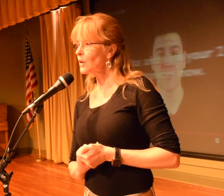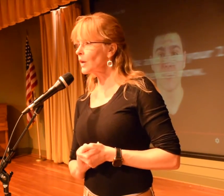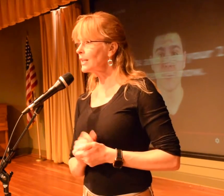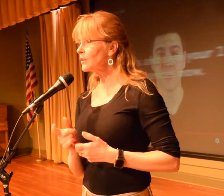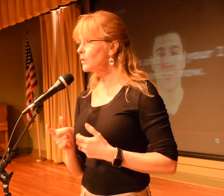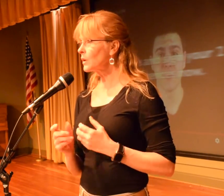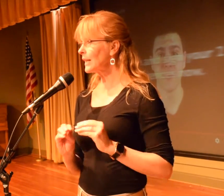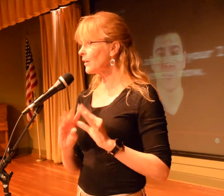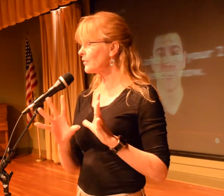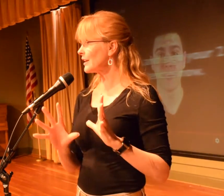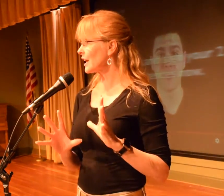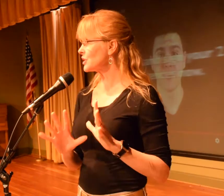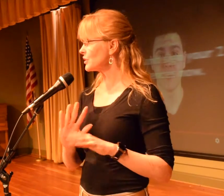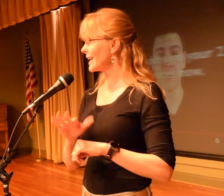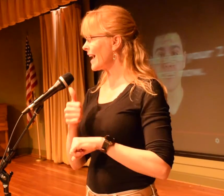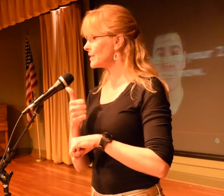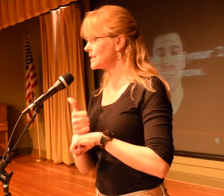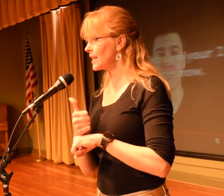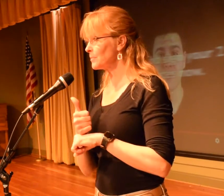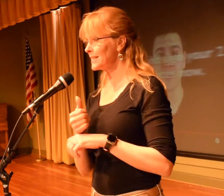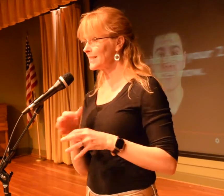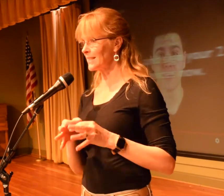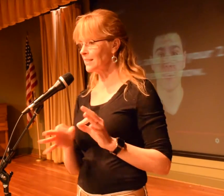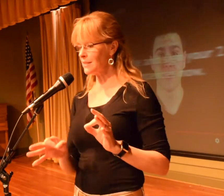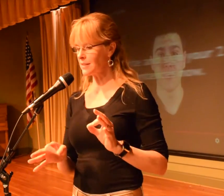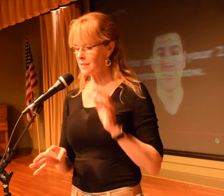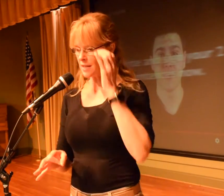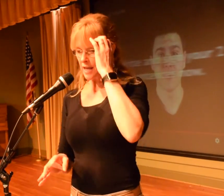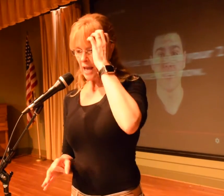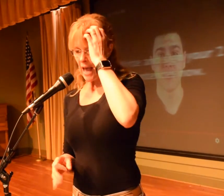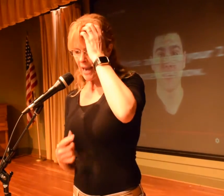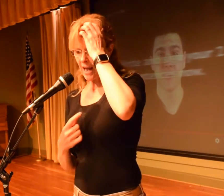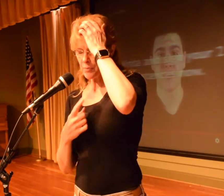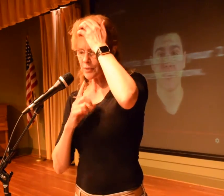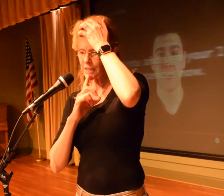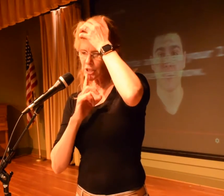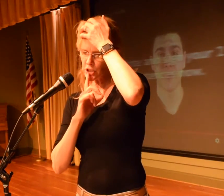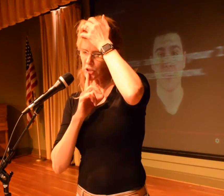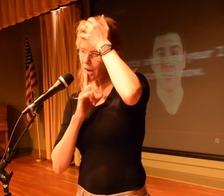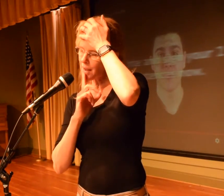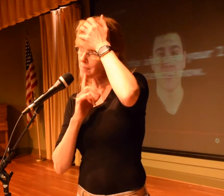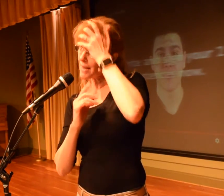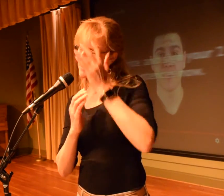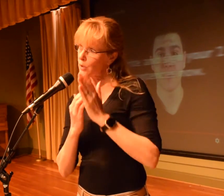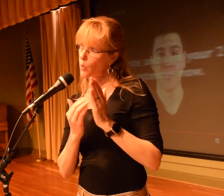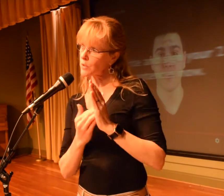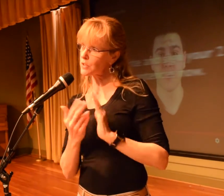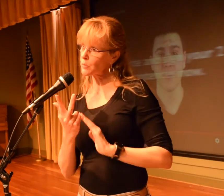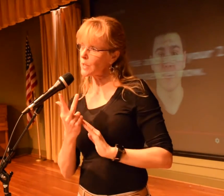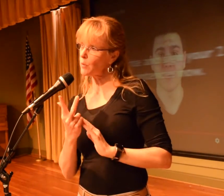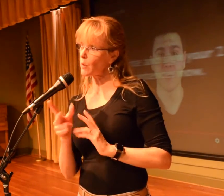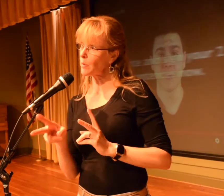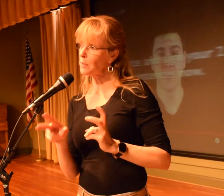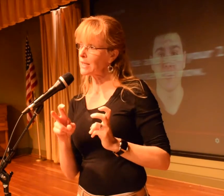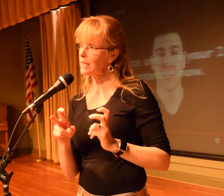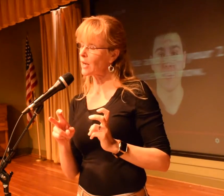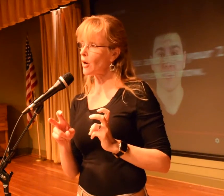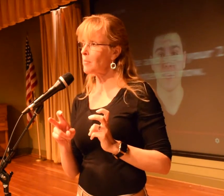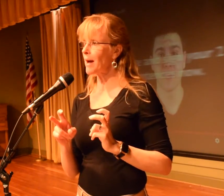a little clarification on how to set up the sentences. Yeah. And I'm pretty sure, I might be course 3 where we put in there